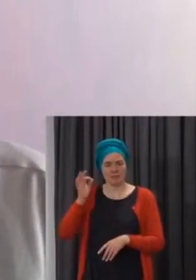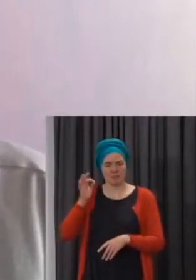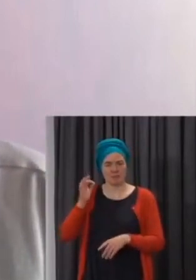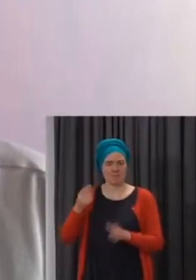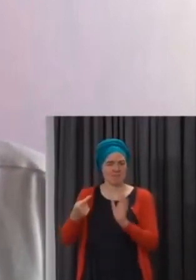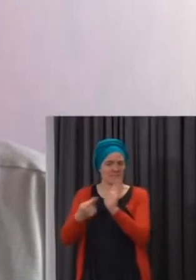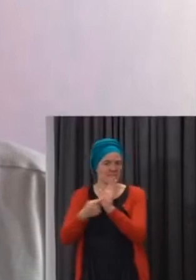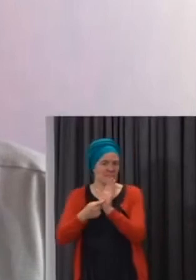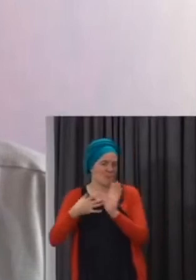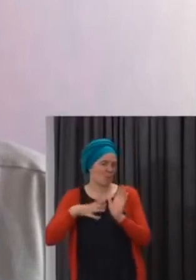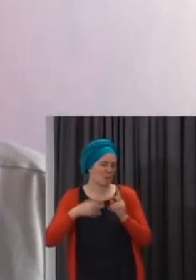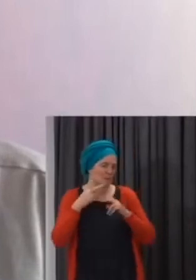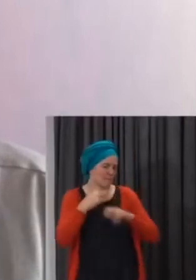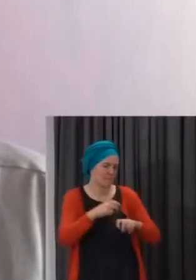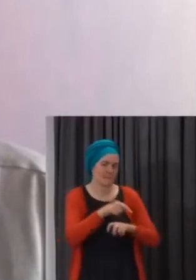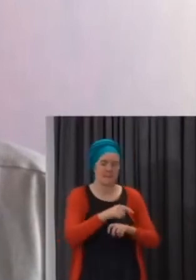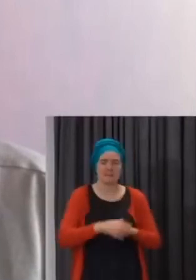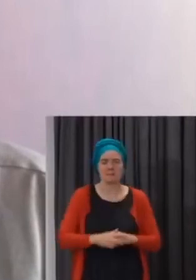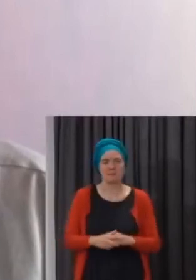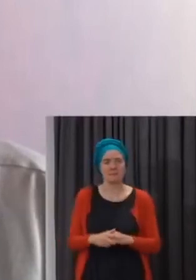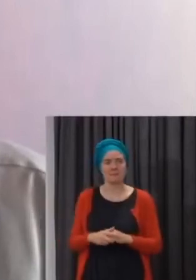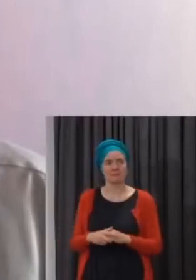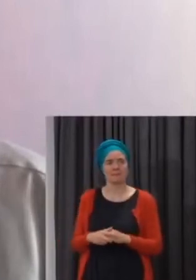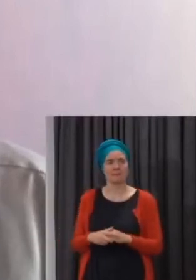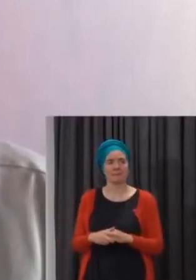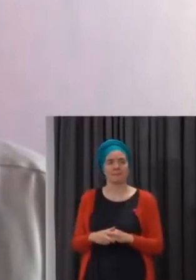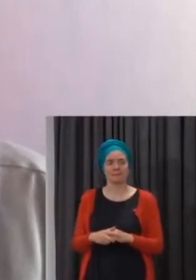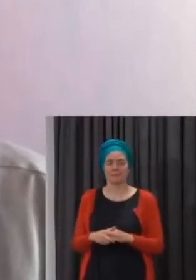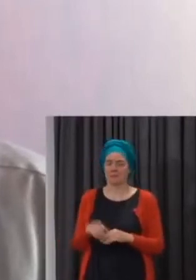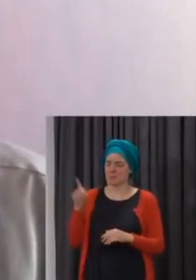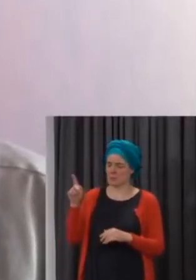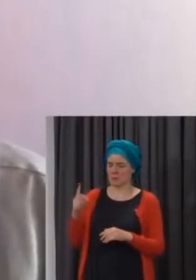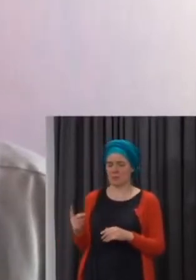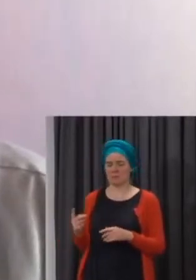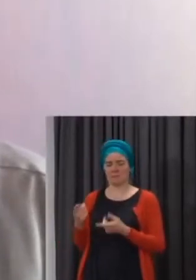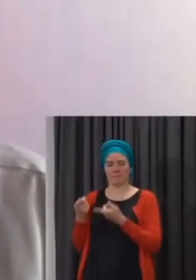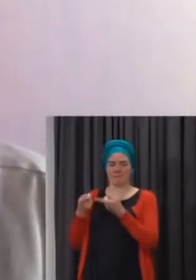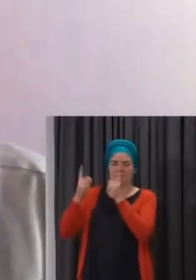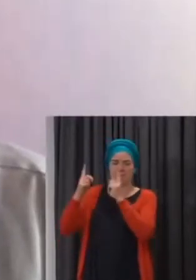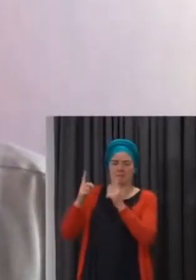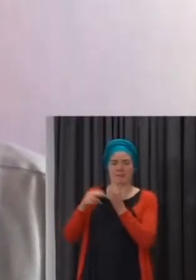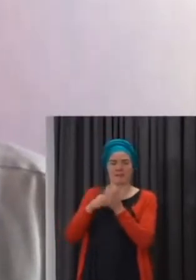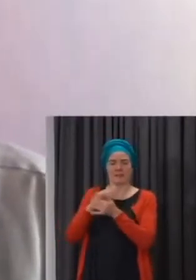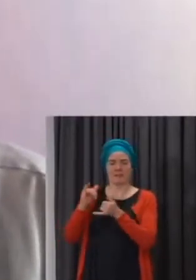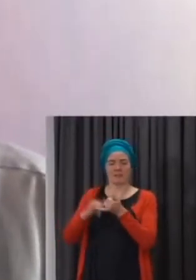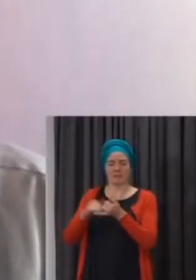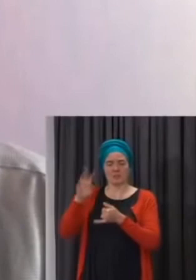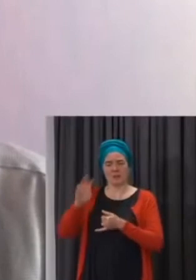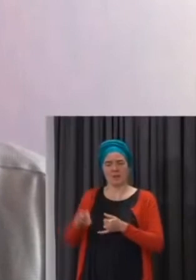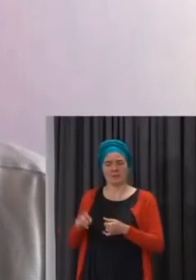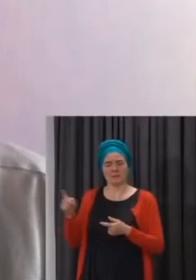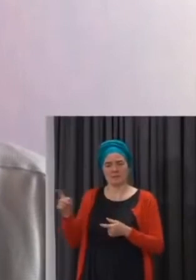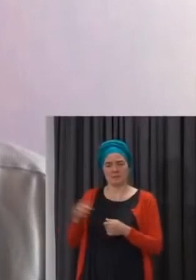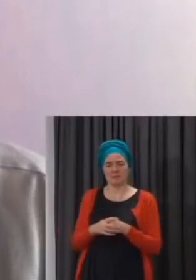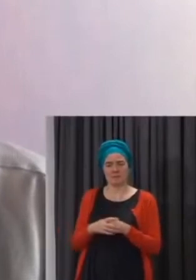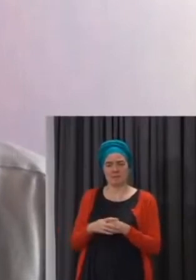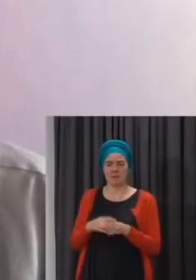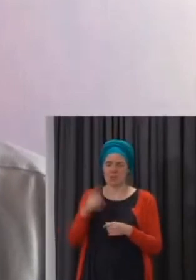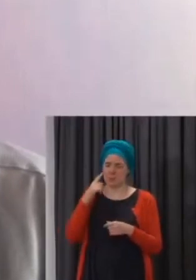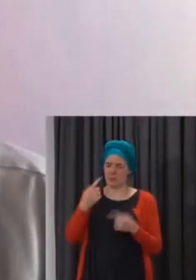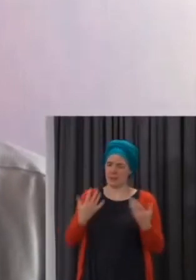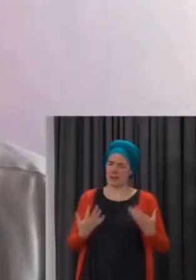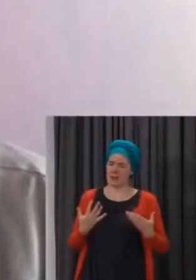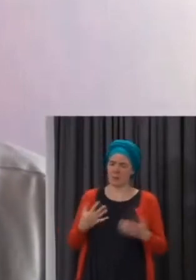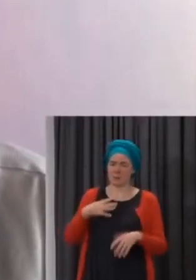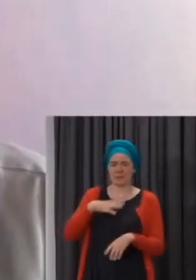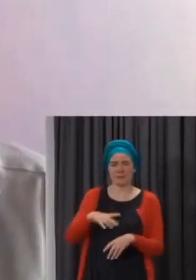position as head of the NHS in Wales, do you think the time has come for a single service, a single NHS and social care